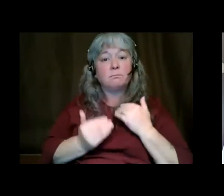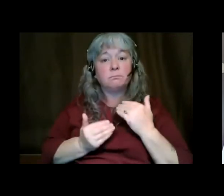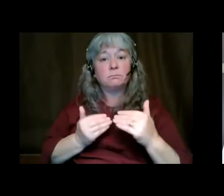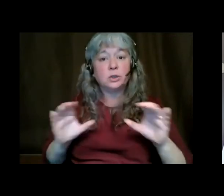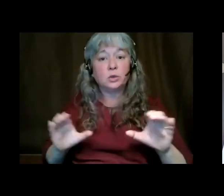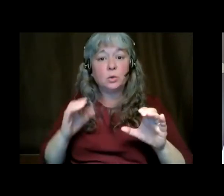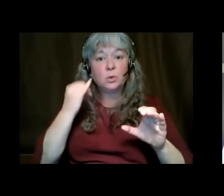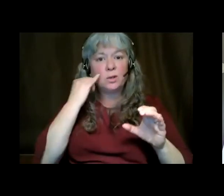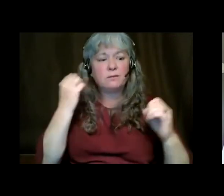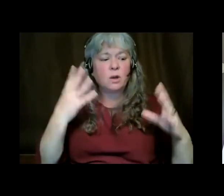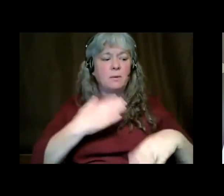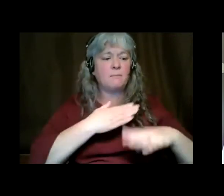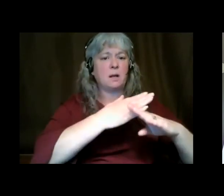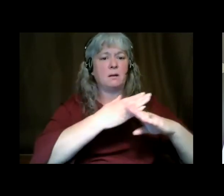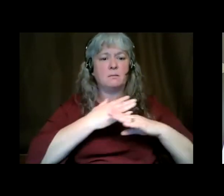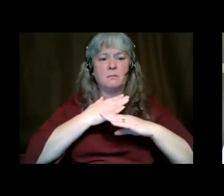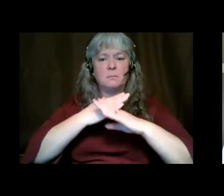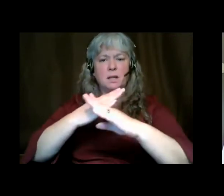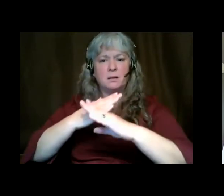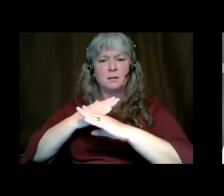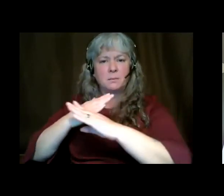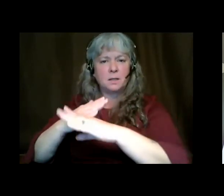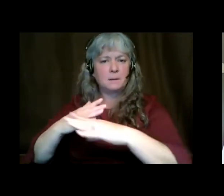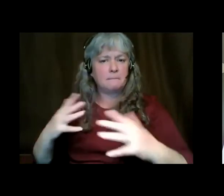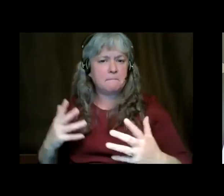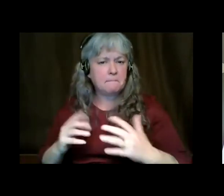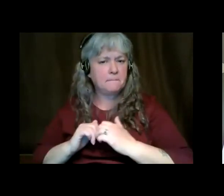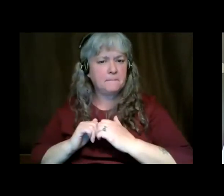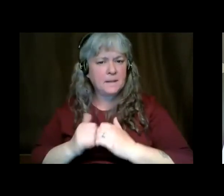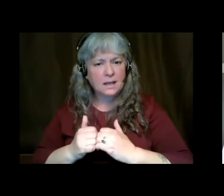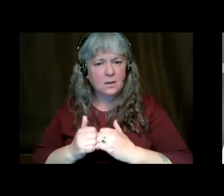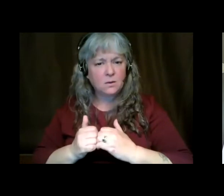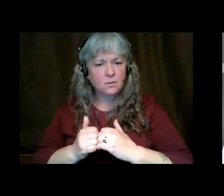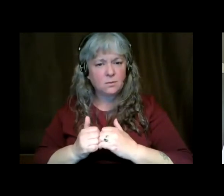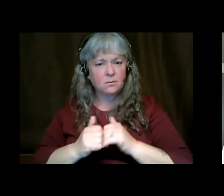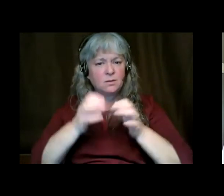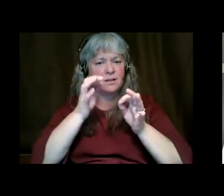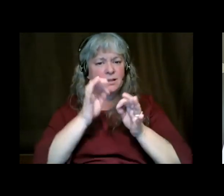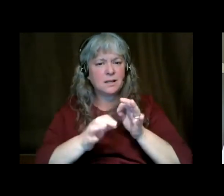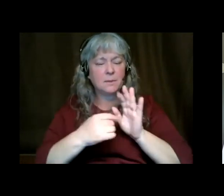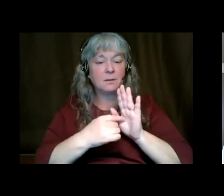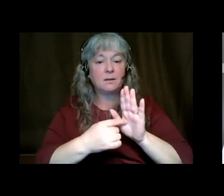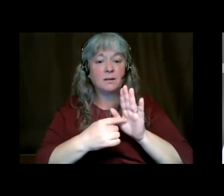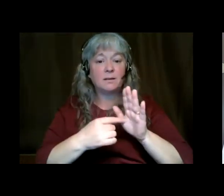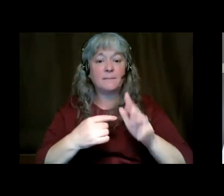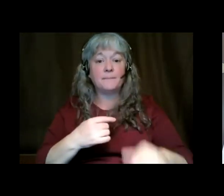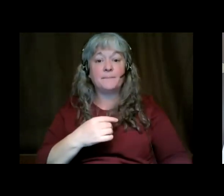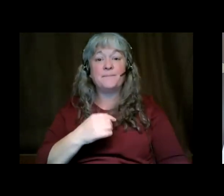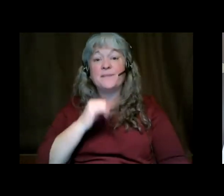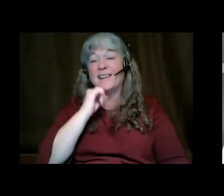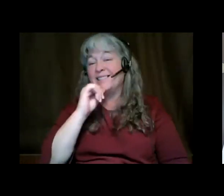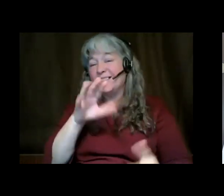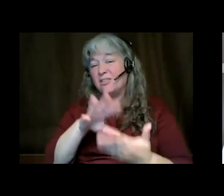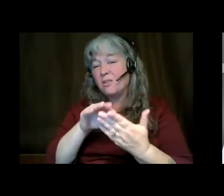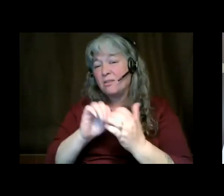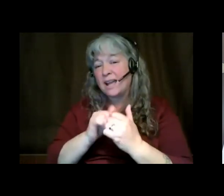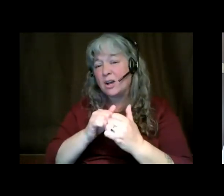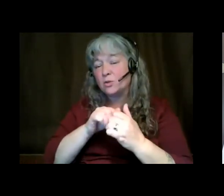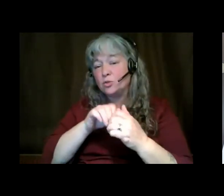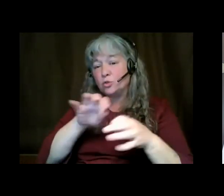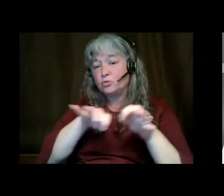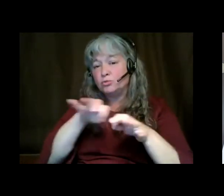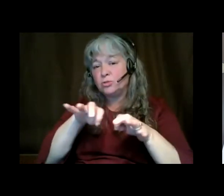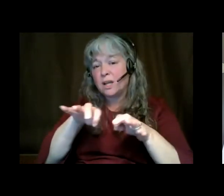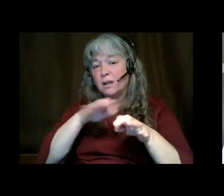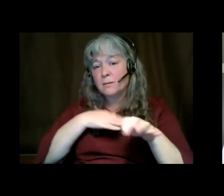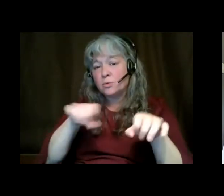all these barriers around me? And so it was simple things like, I didn't learn how to tie my shoes because my dexterity was